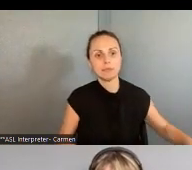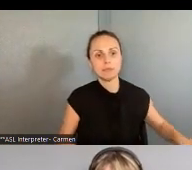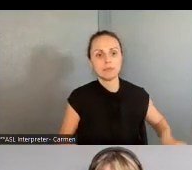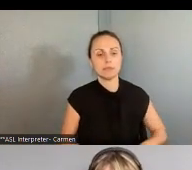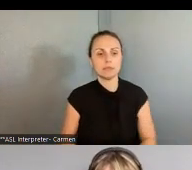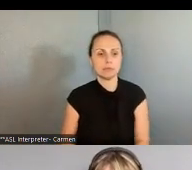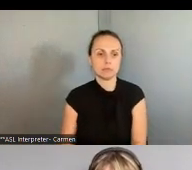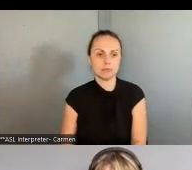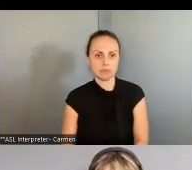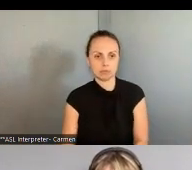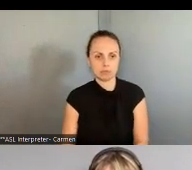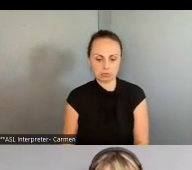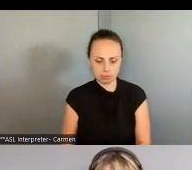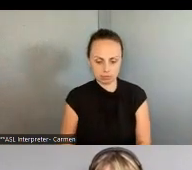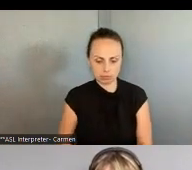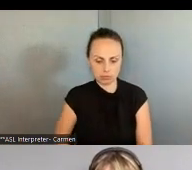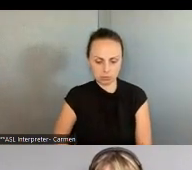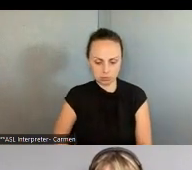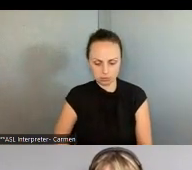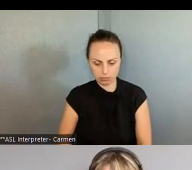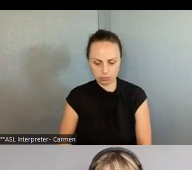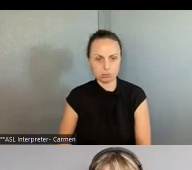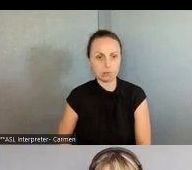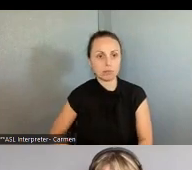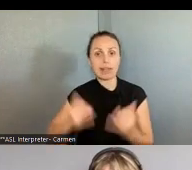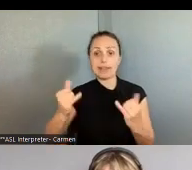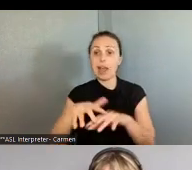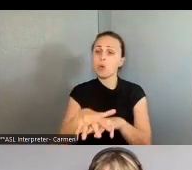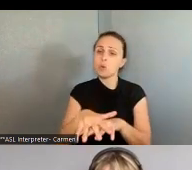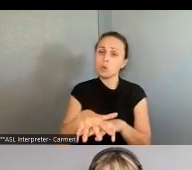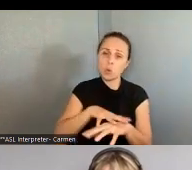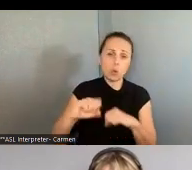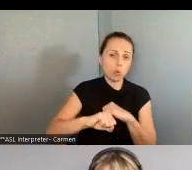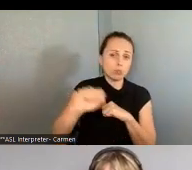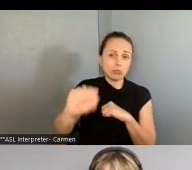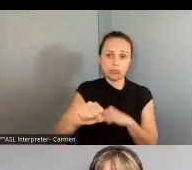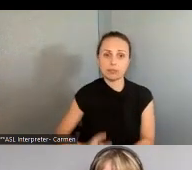Nice. Good. And slow motion.